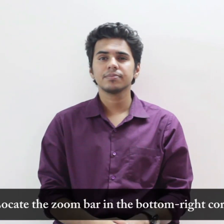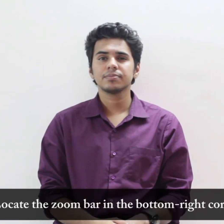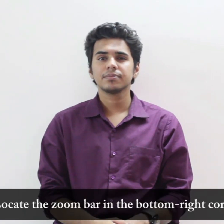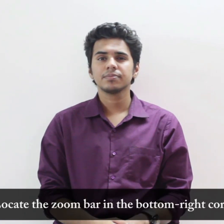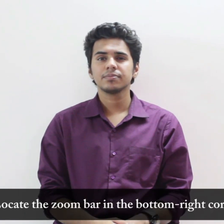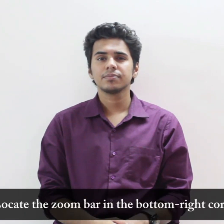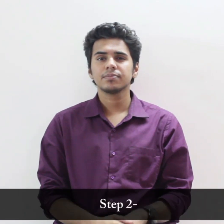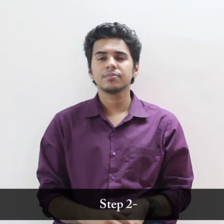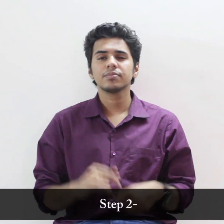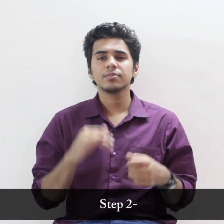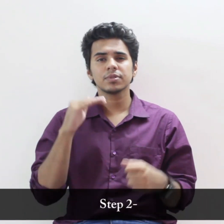Step 2.